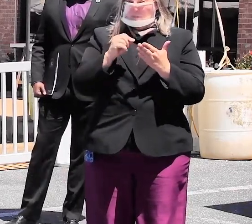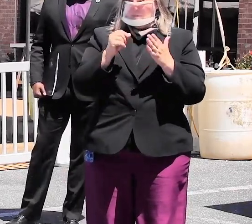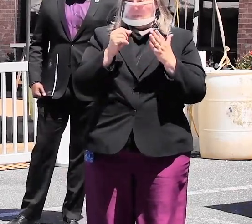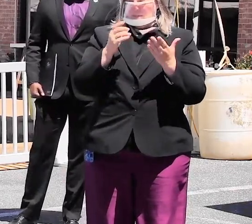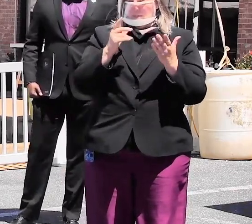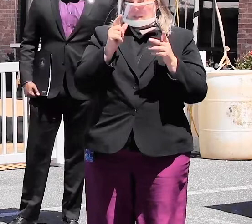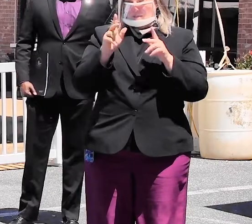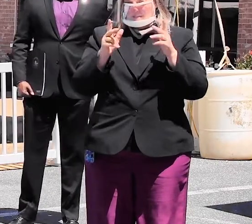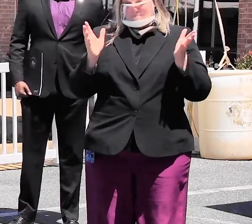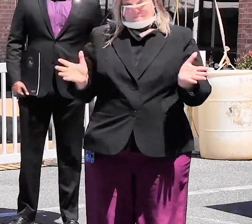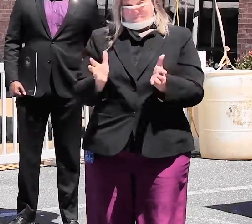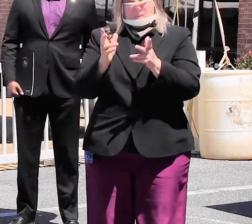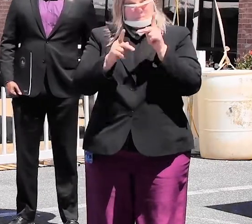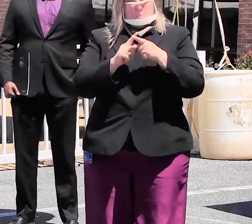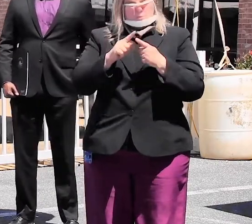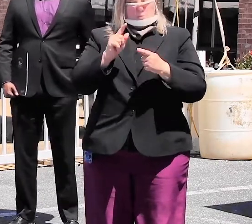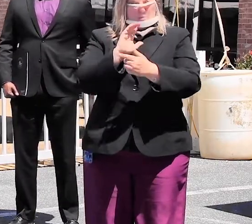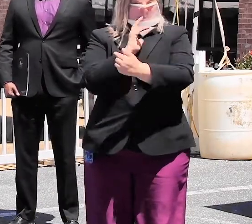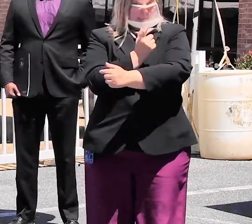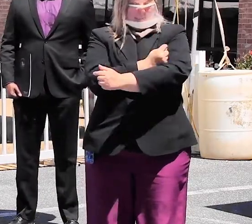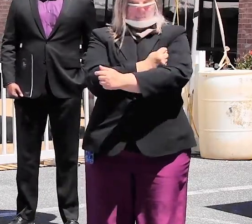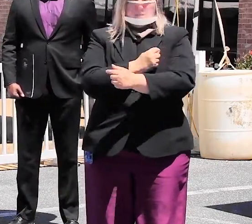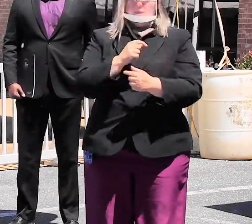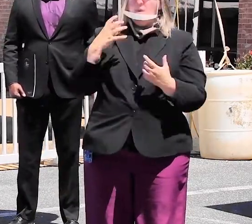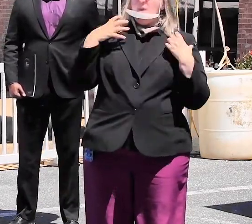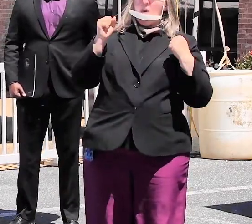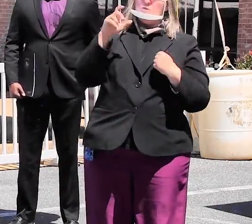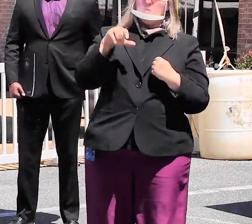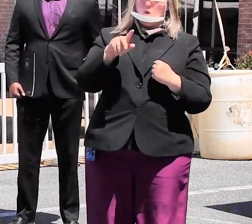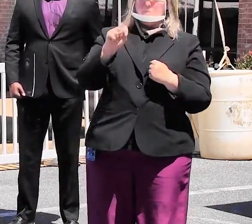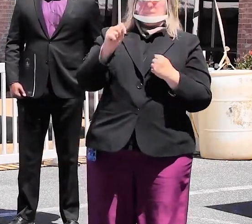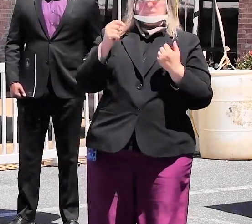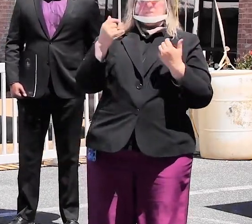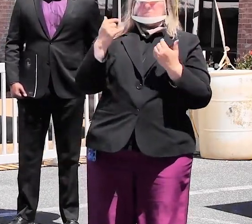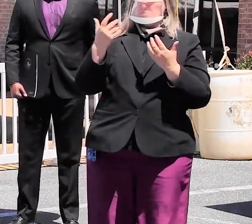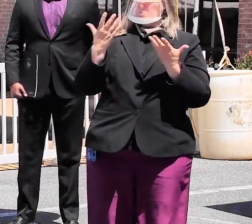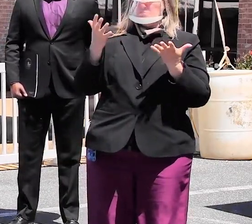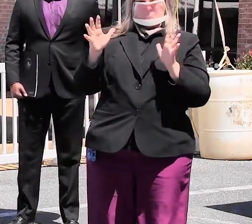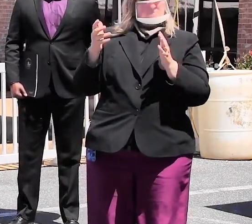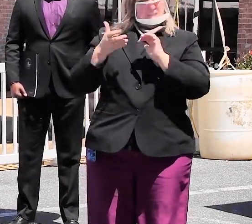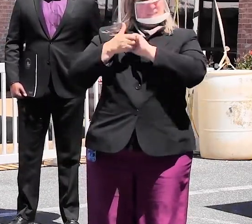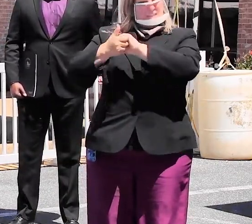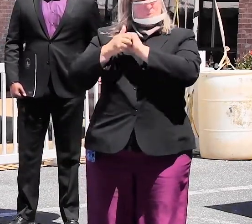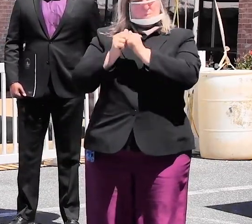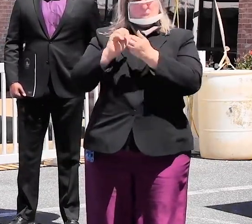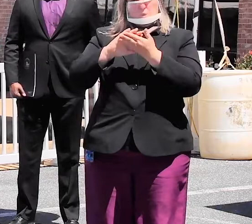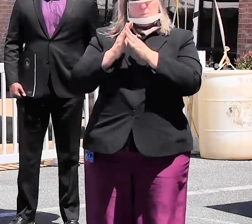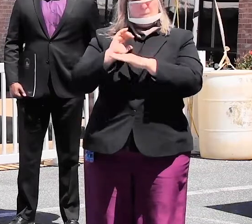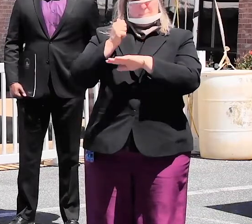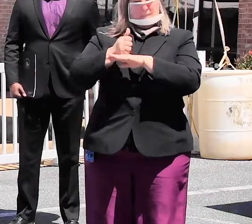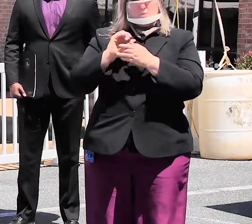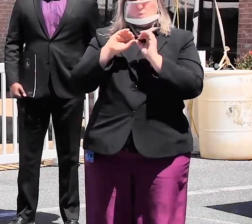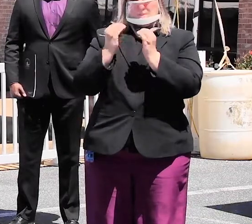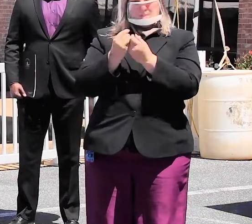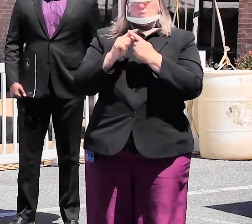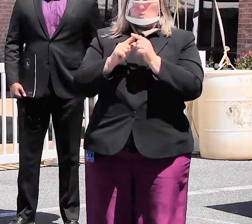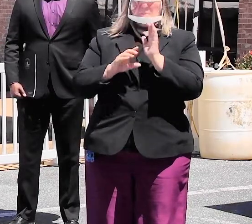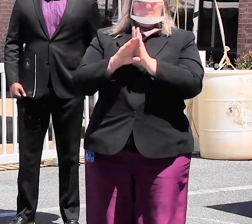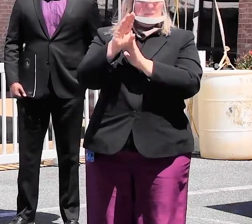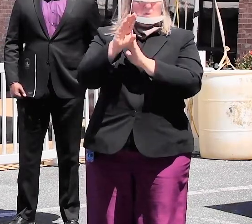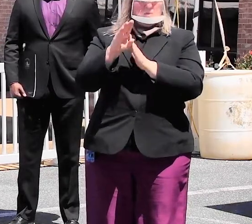to become vaccinated. The health department has collaborated with community-based organizations to build